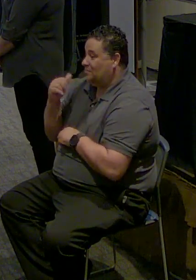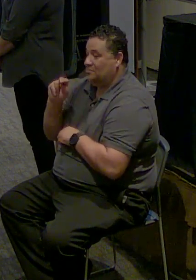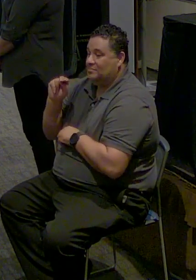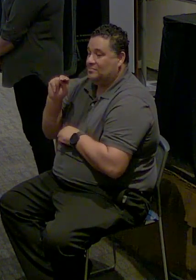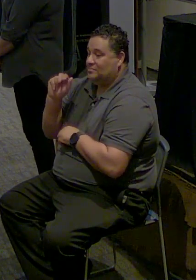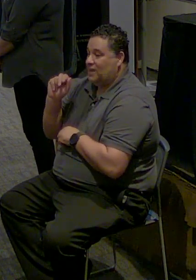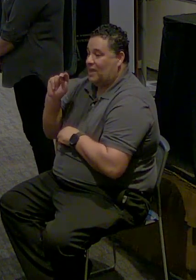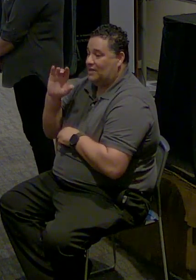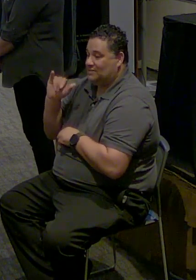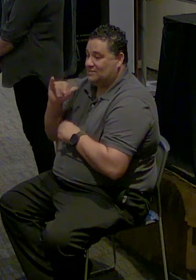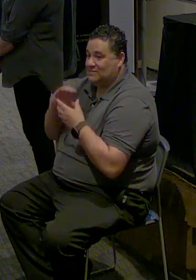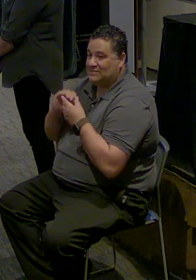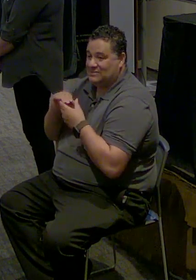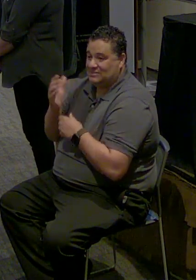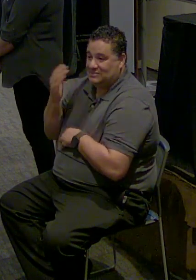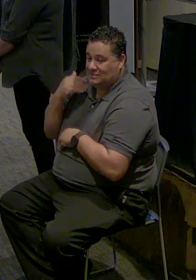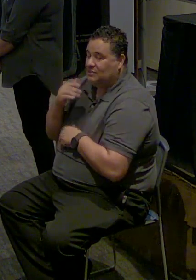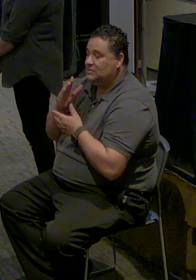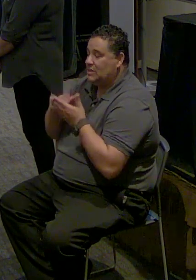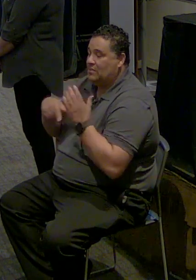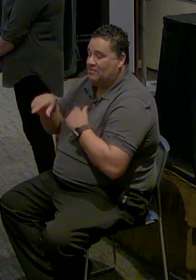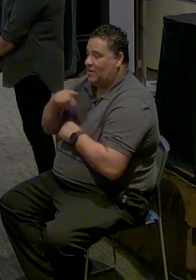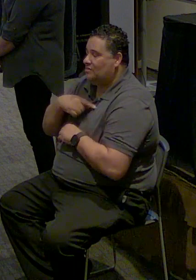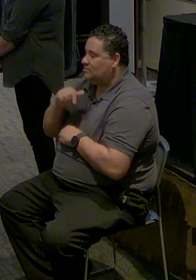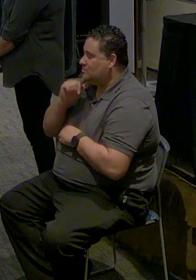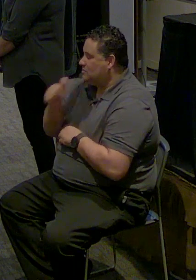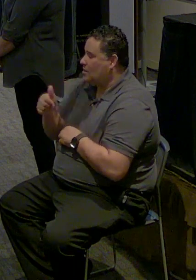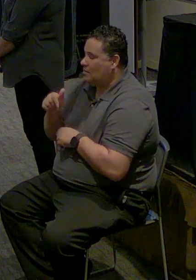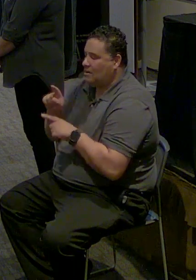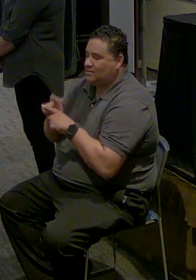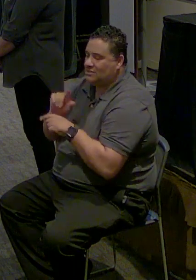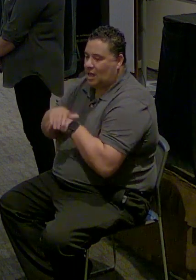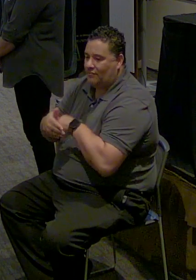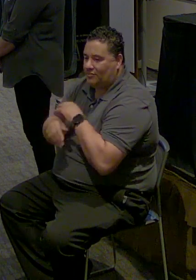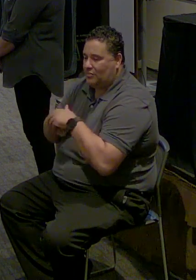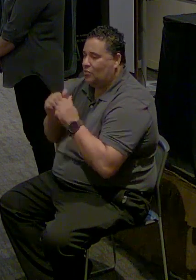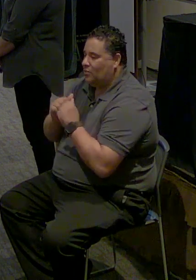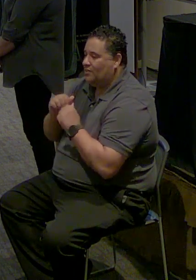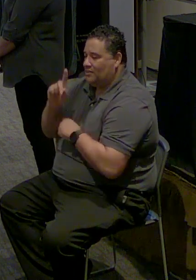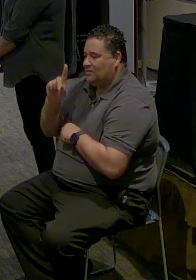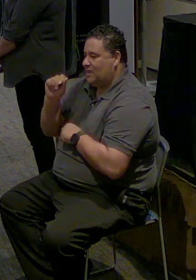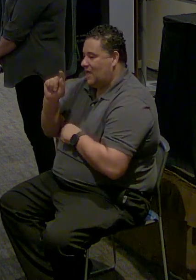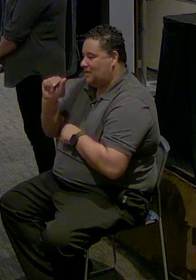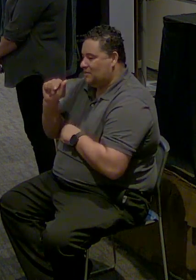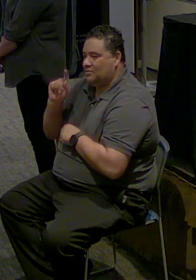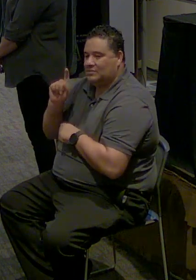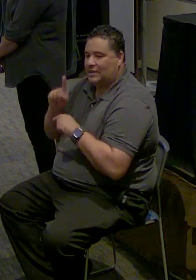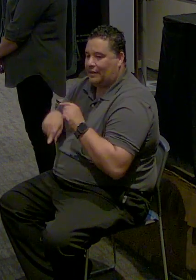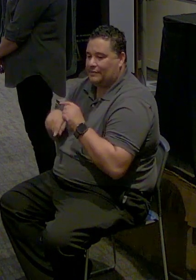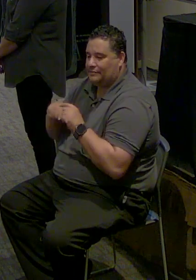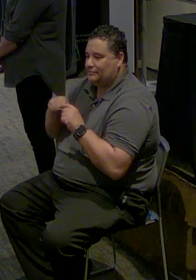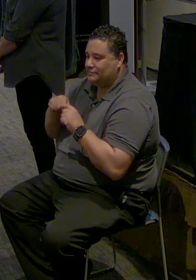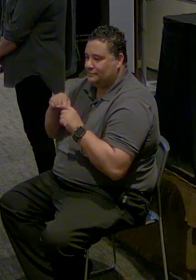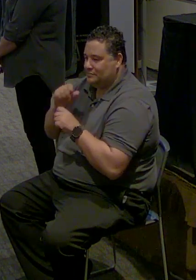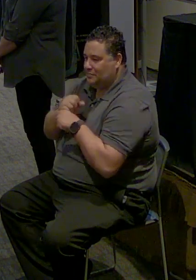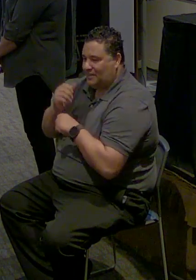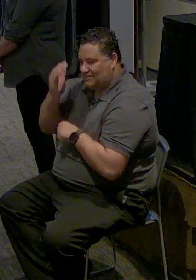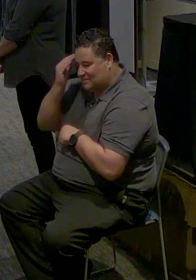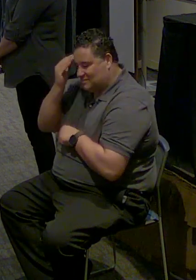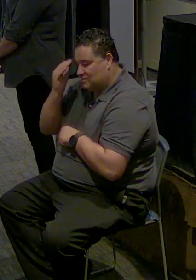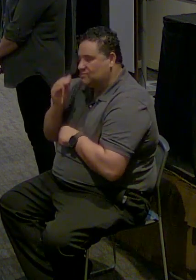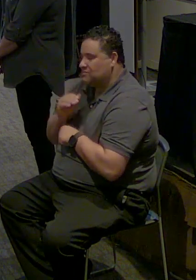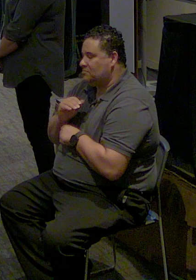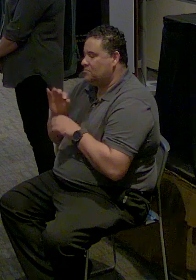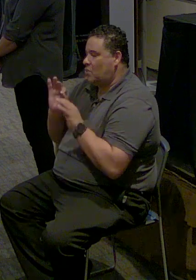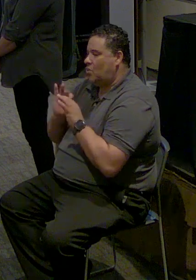earlier, some of us aren't as comfortable with data, and some of us can't make sense of it, and so we have to be sure that we can communicate that